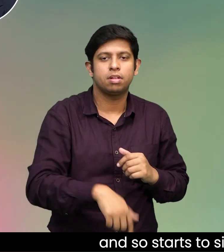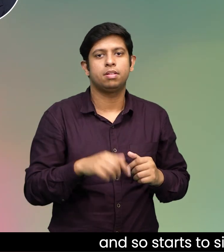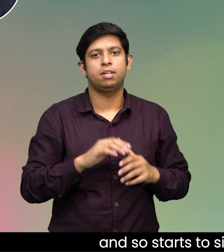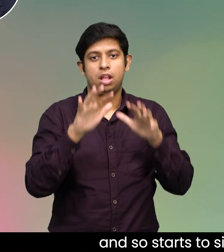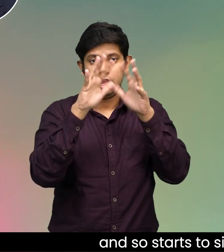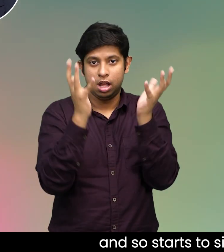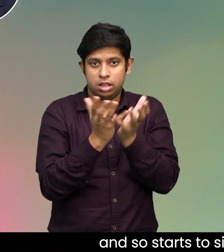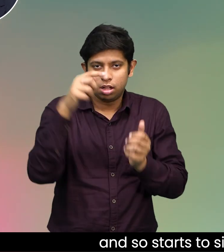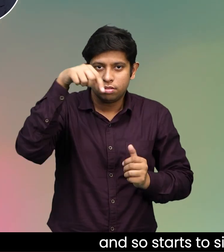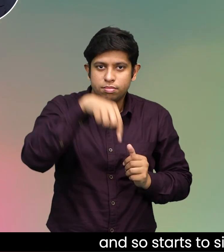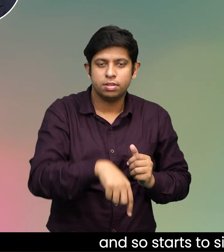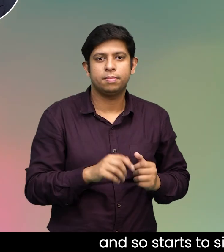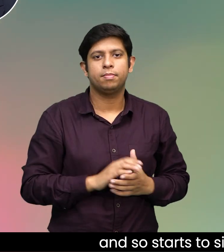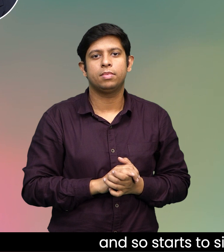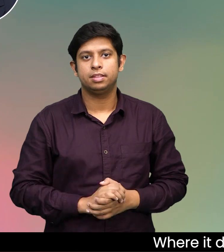Earth.